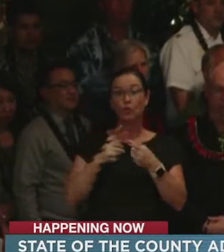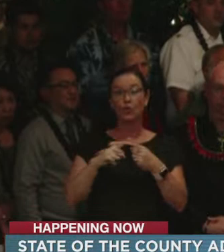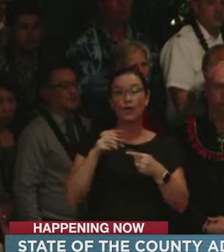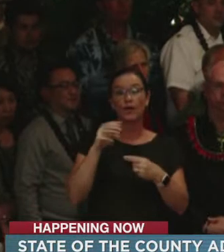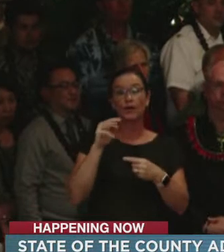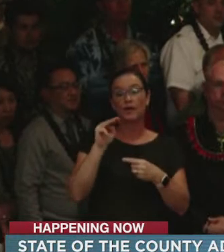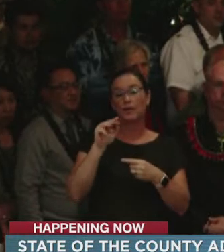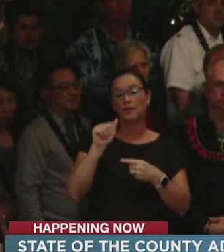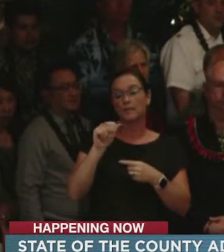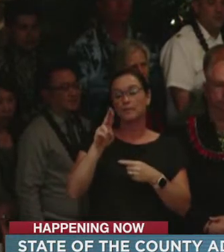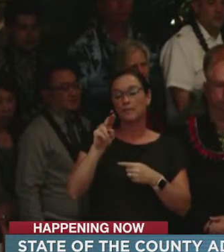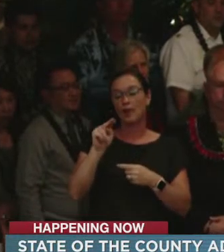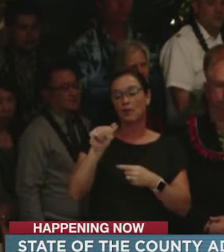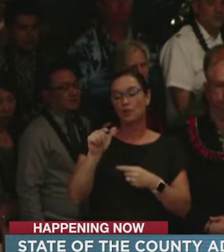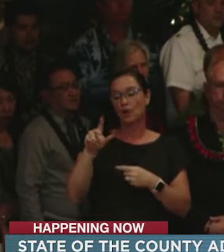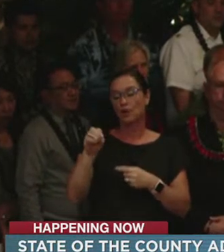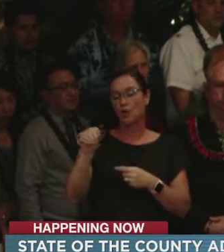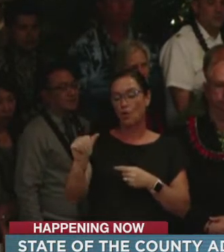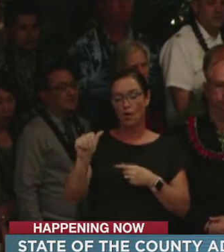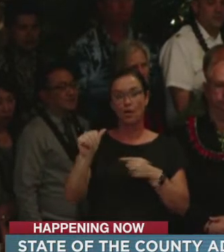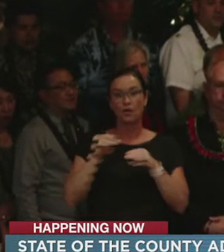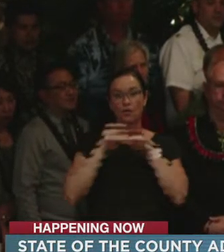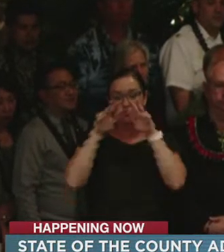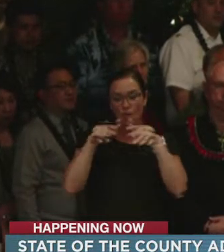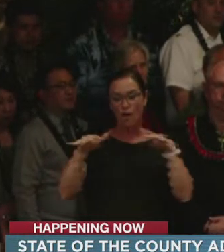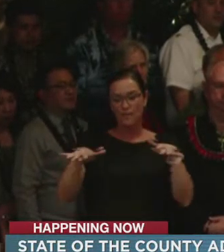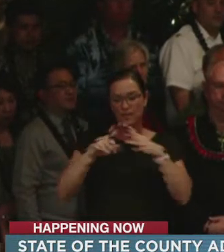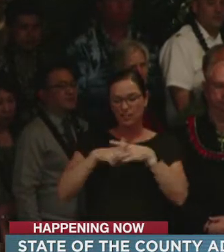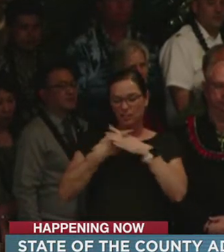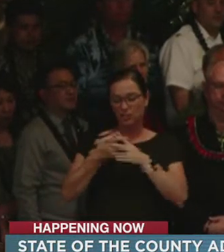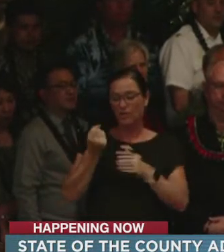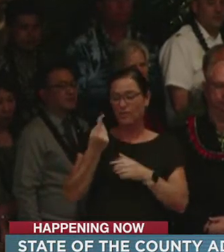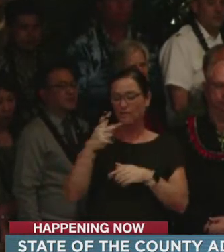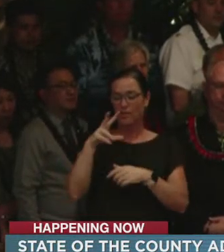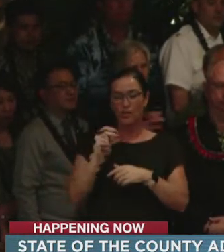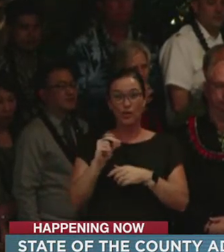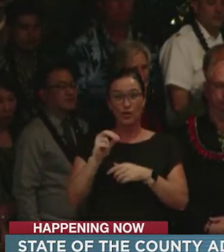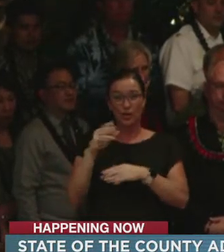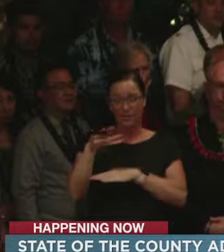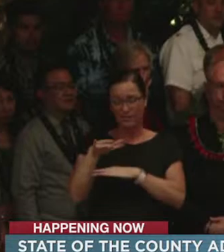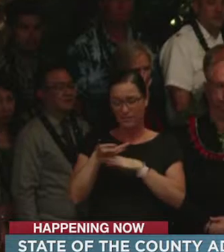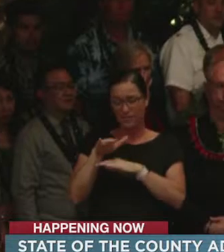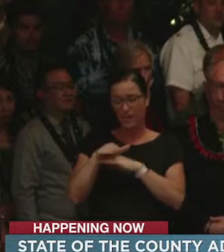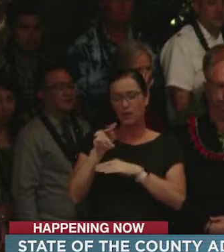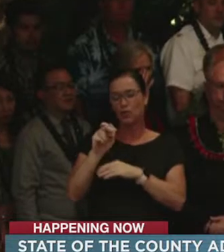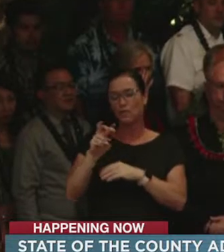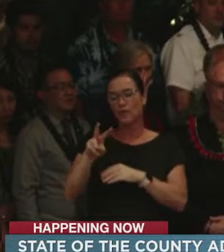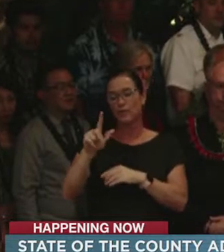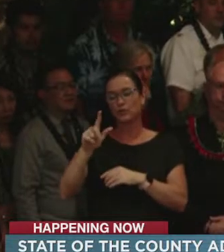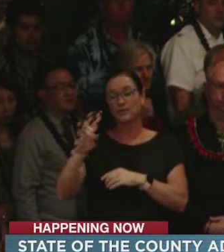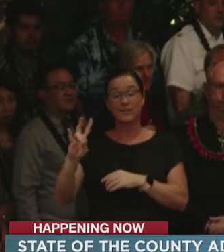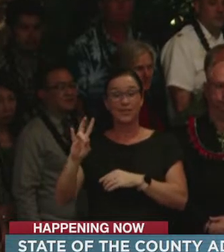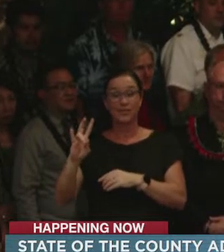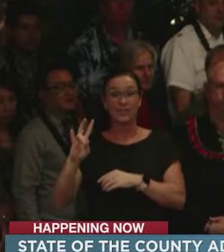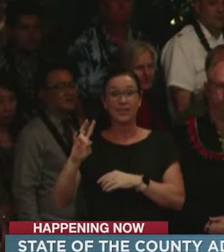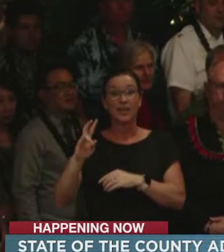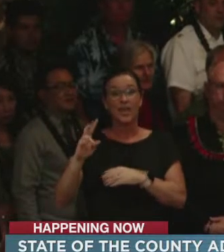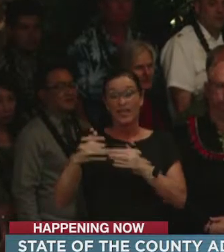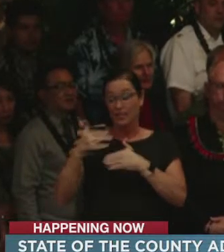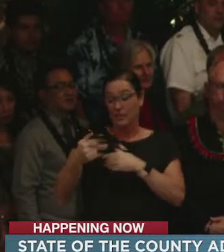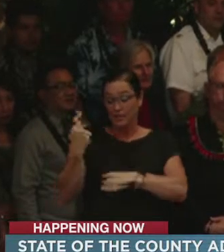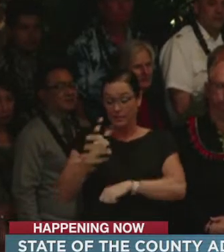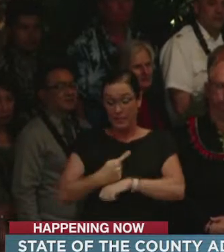began erupting. The flow began around 11:30 p.m. on November 27th, and by the following day began a clear